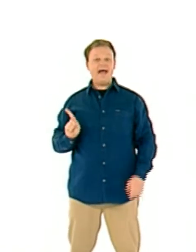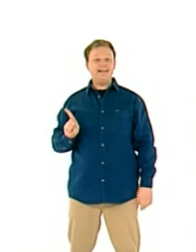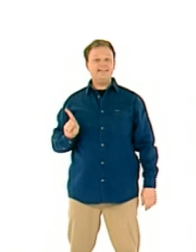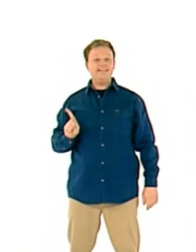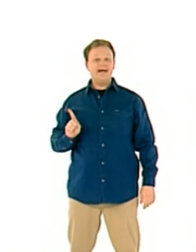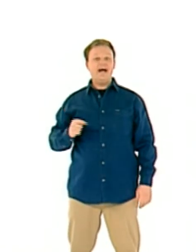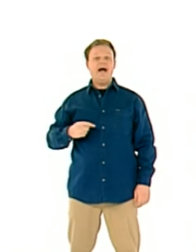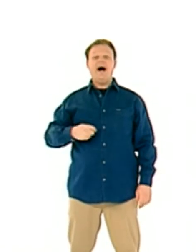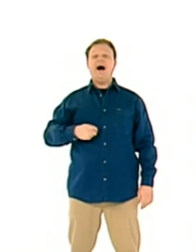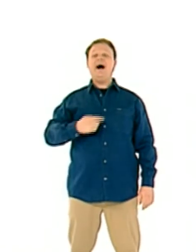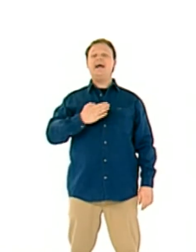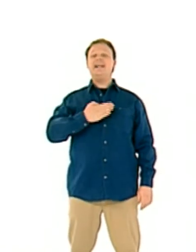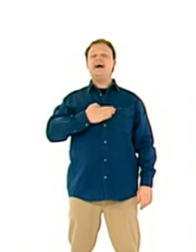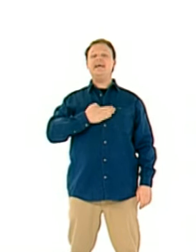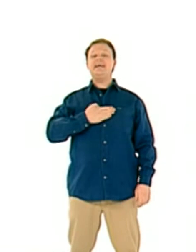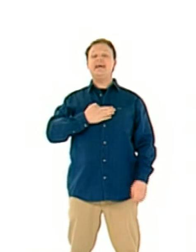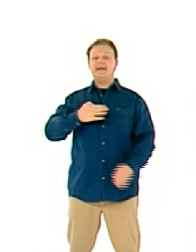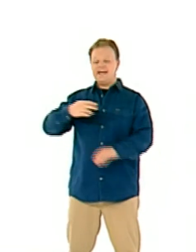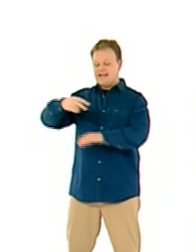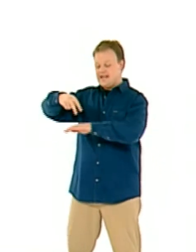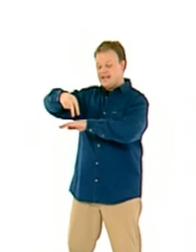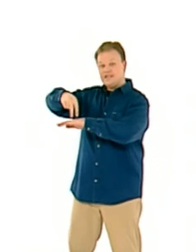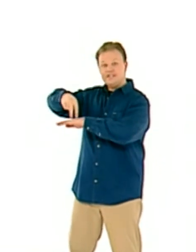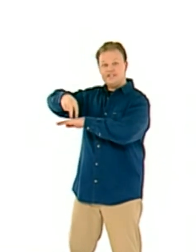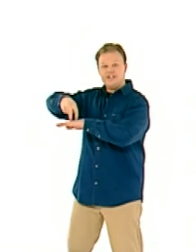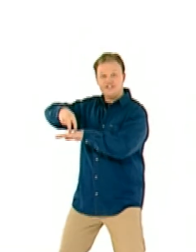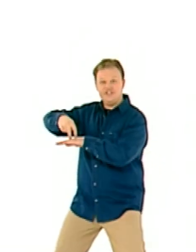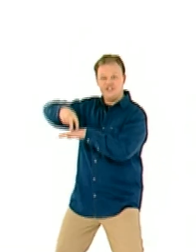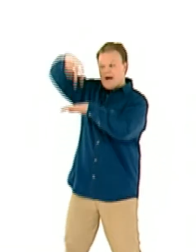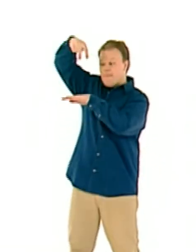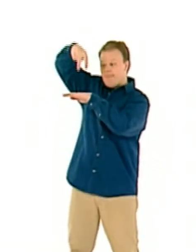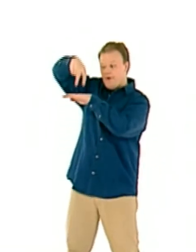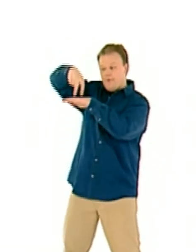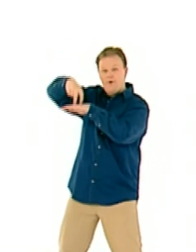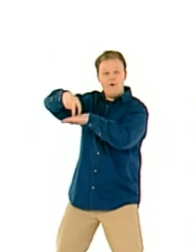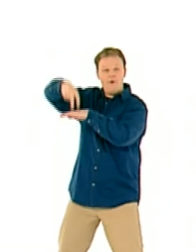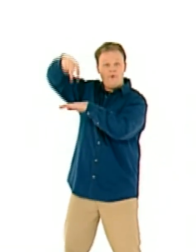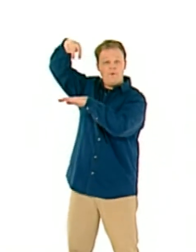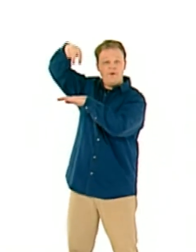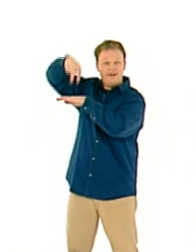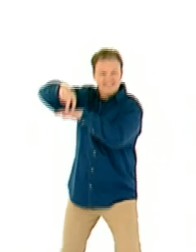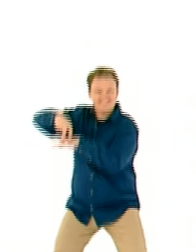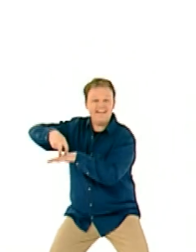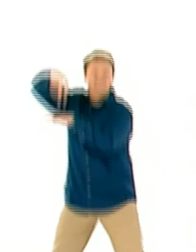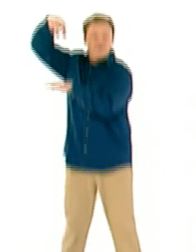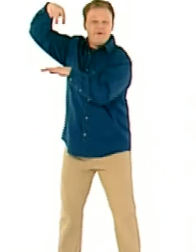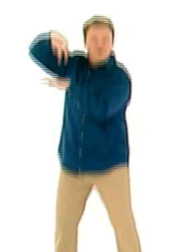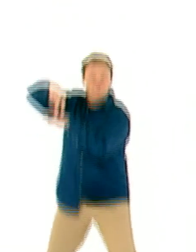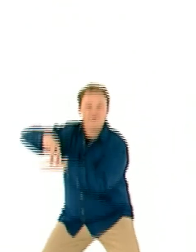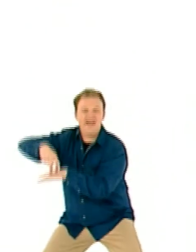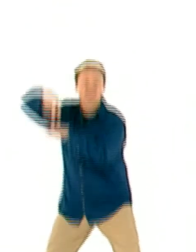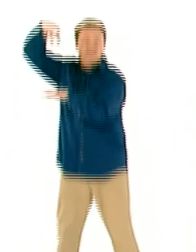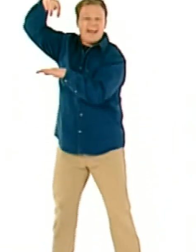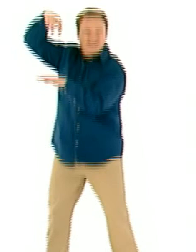And I like to jump. Woohoo! Do you? Way!